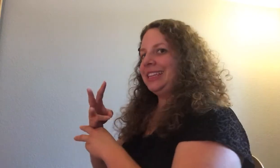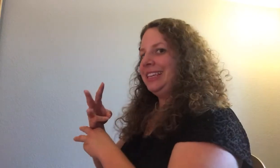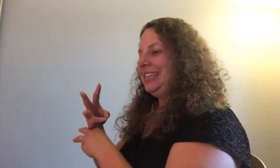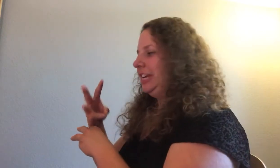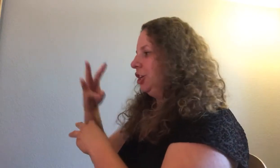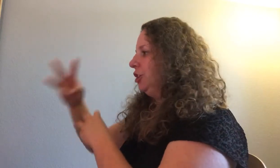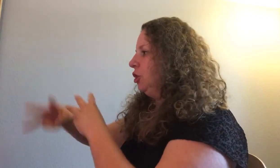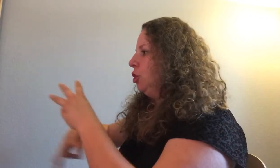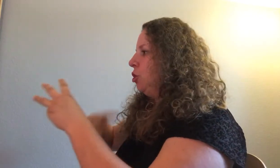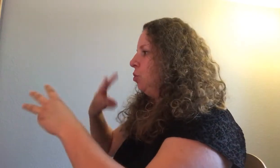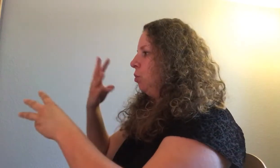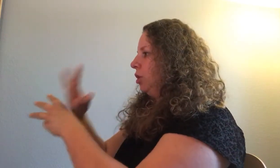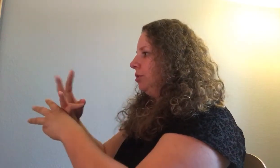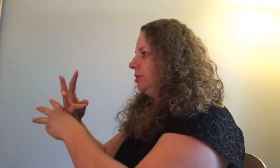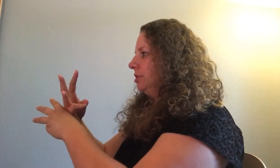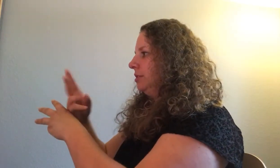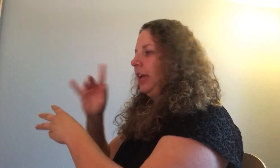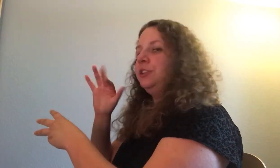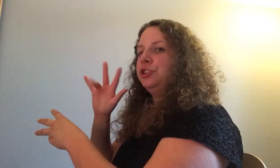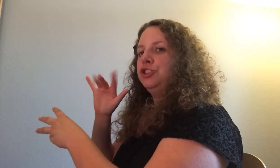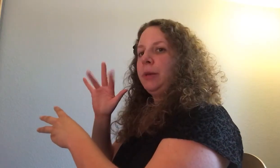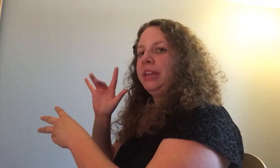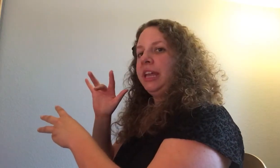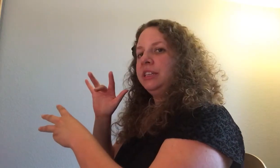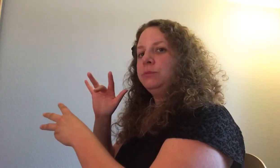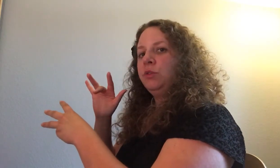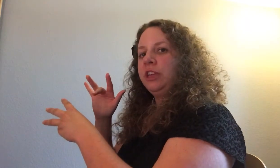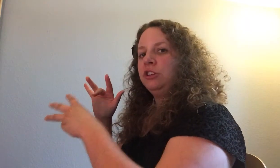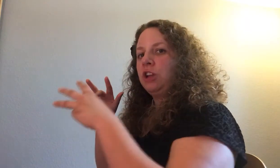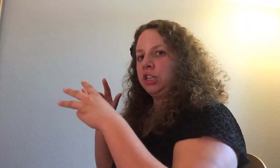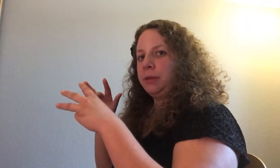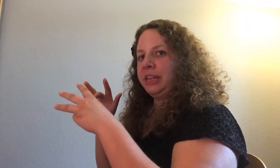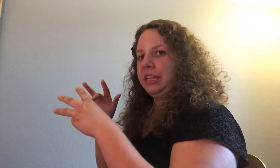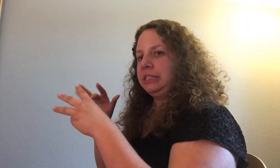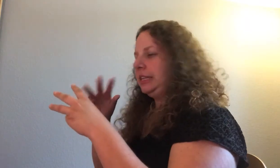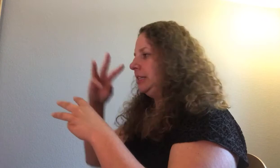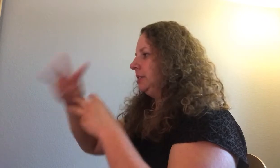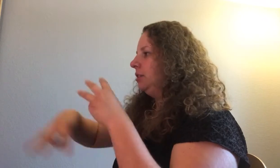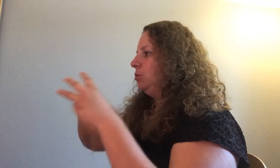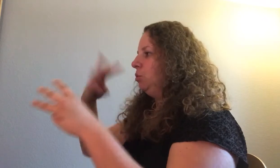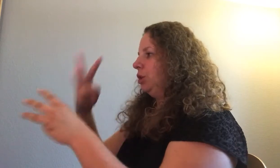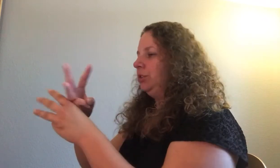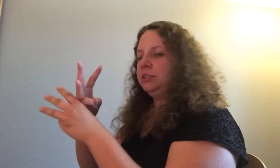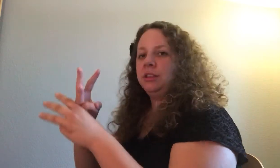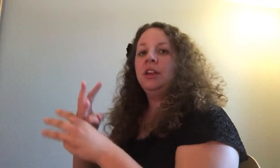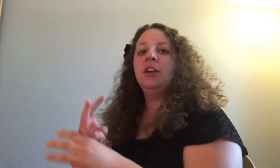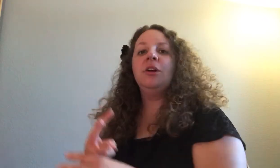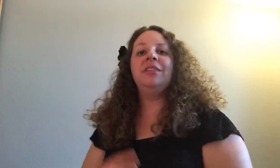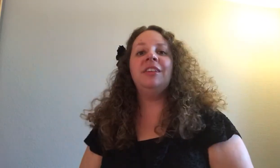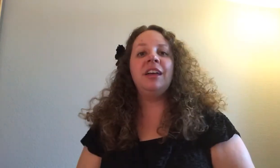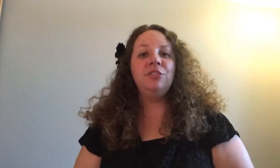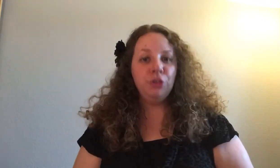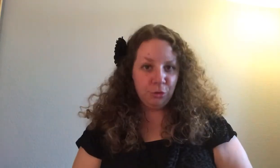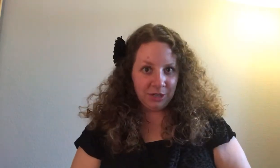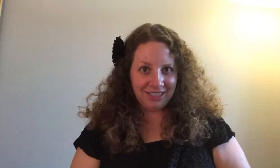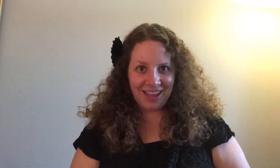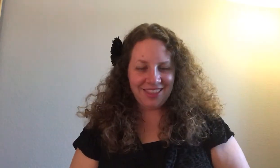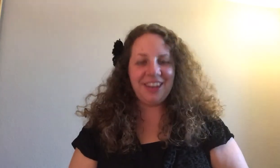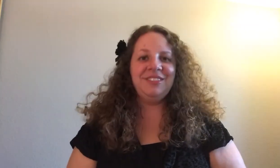sign year. World. Okay, so your dominant hand is moving, your non-dominant hand is staying still. World. The newer sign that I've seen